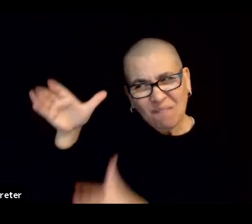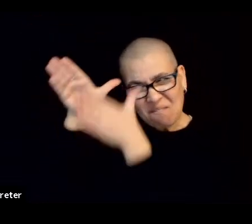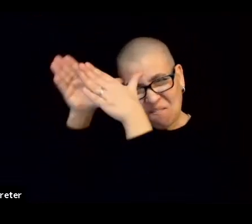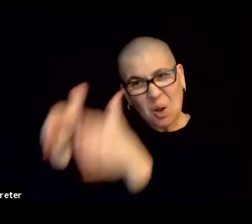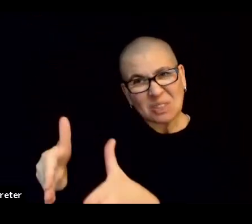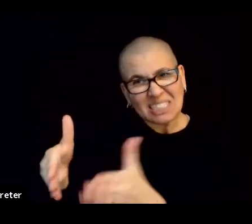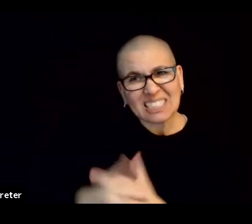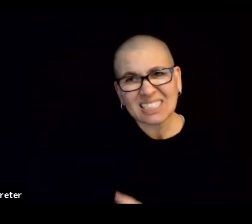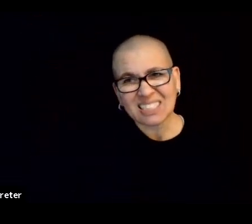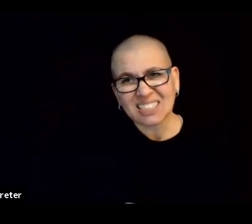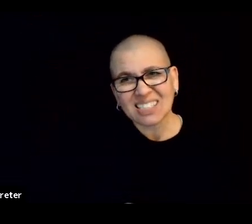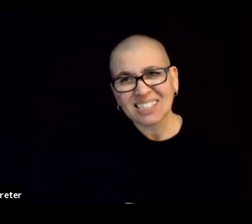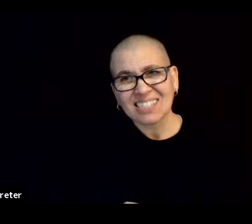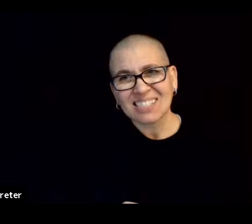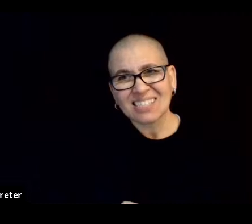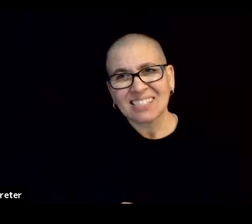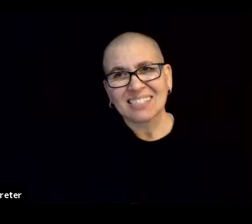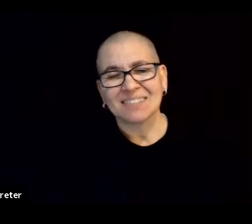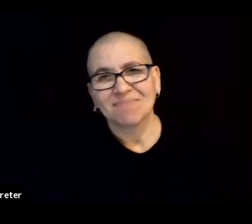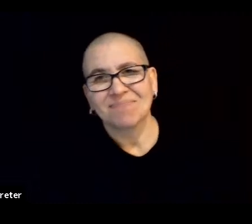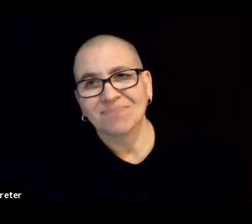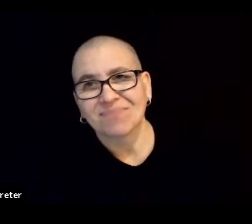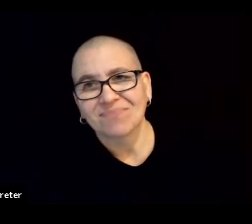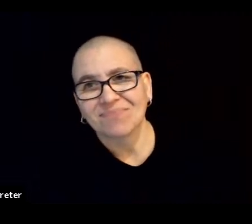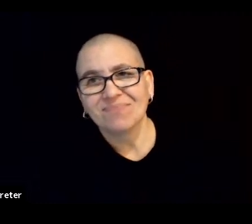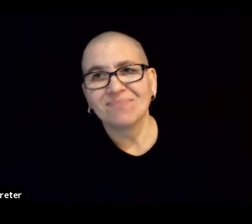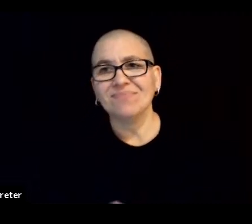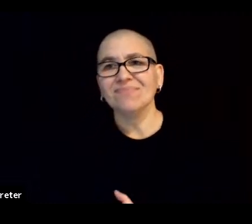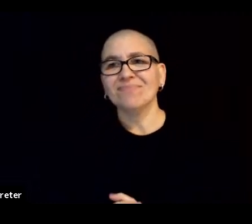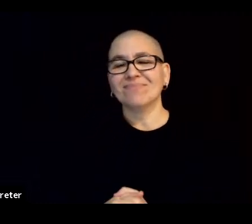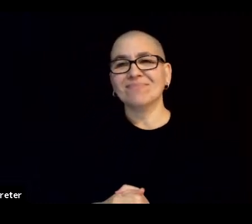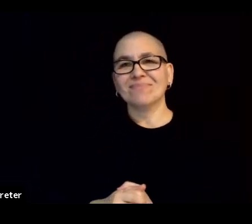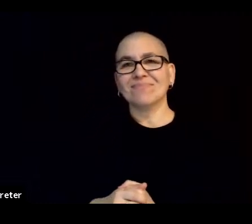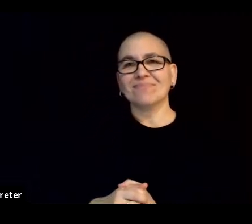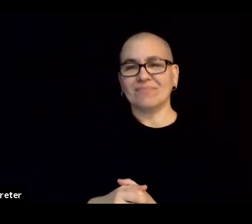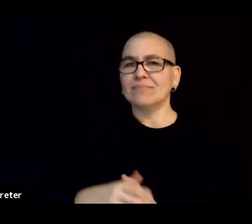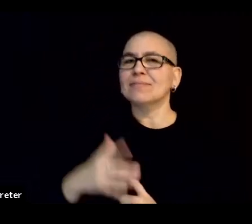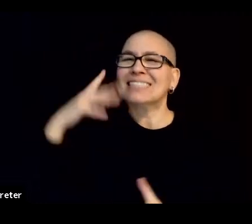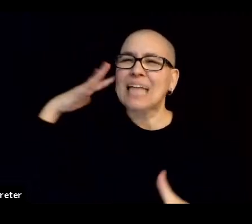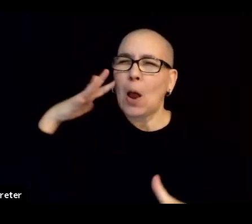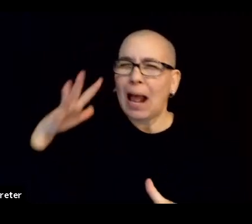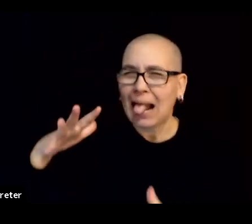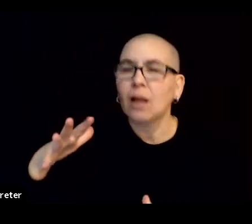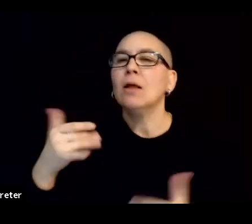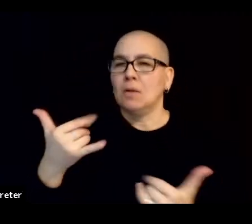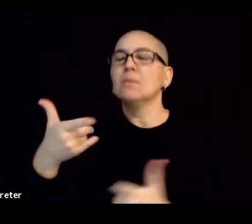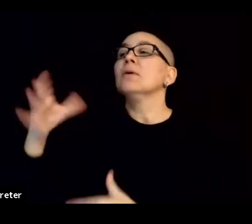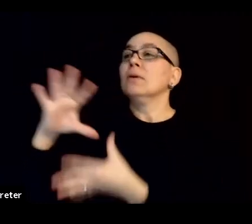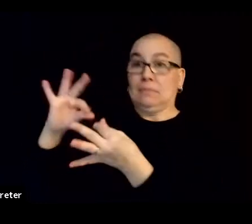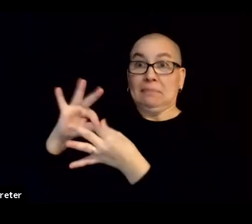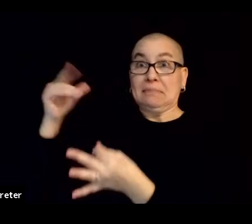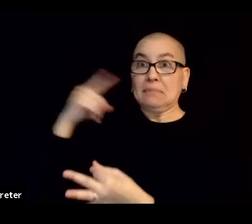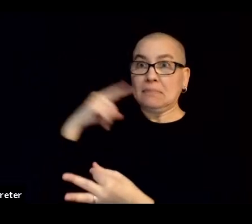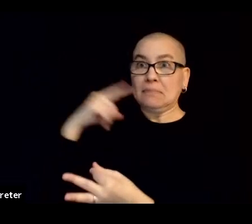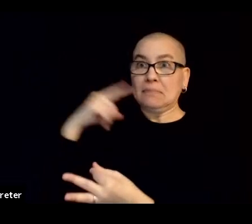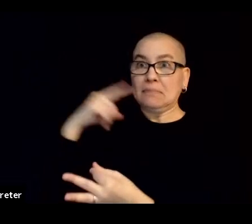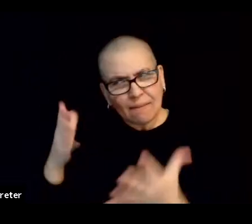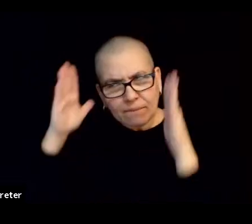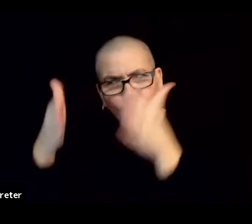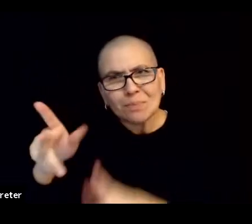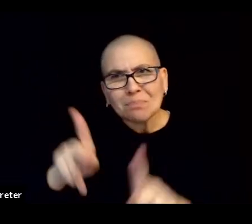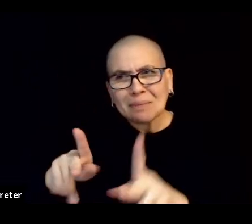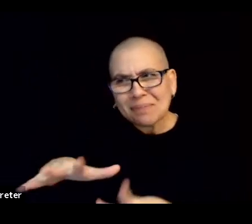we're grateful to the governor for allowing us the flexibility to begin to reach these populations despite the limitations